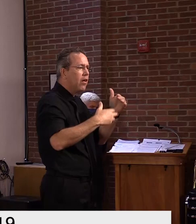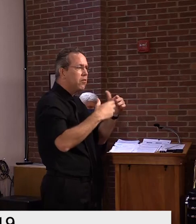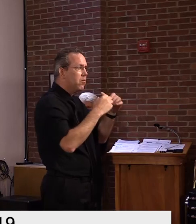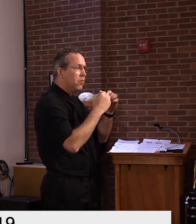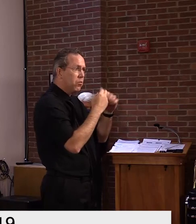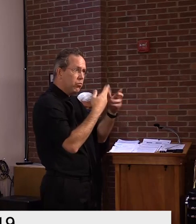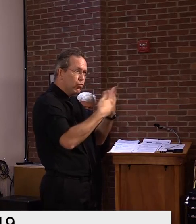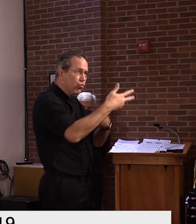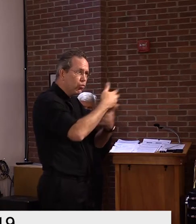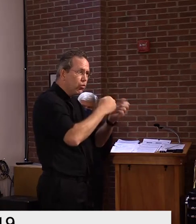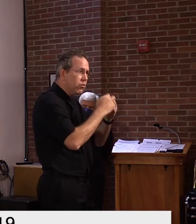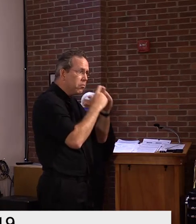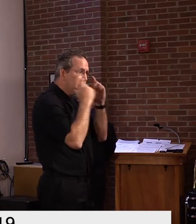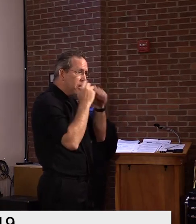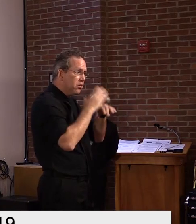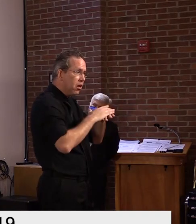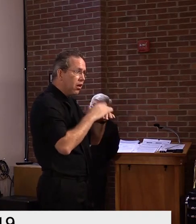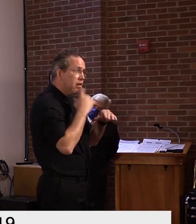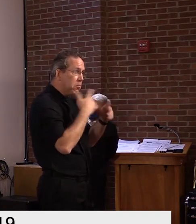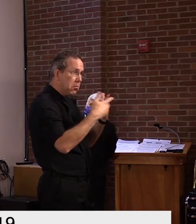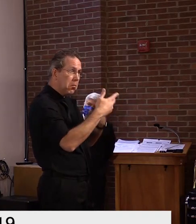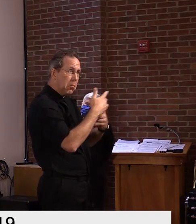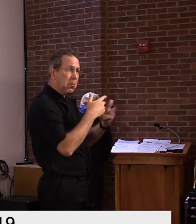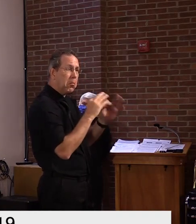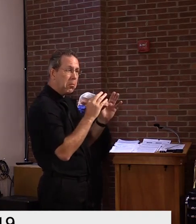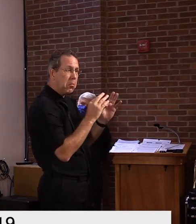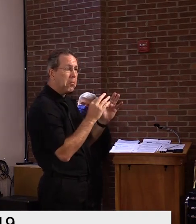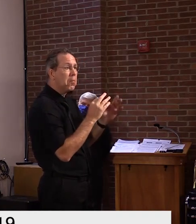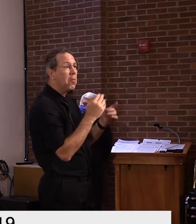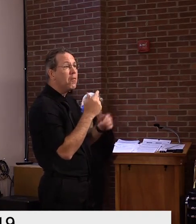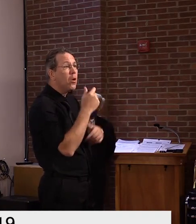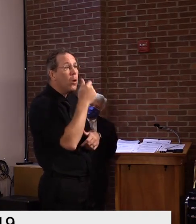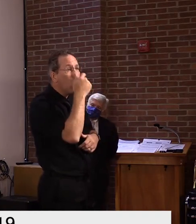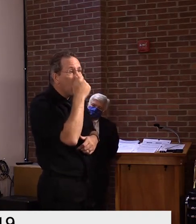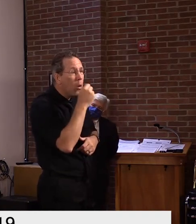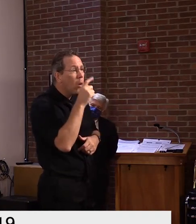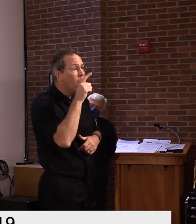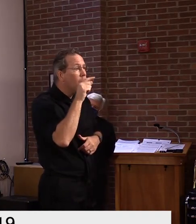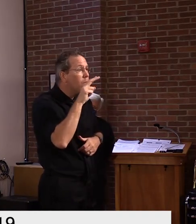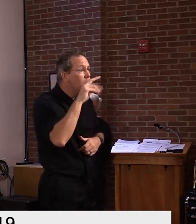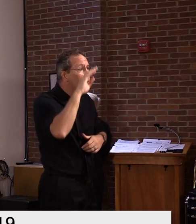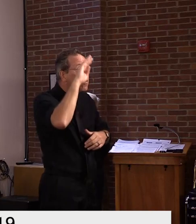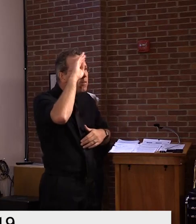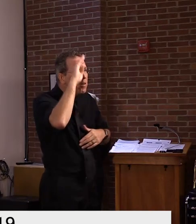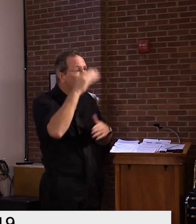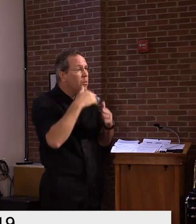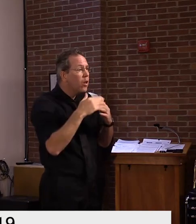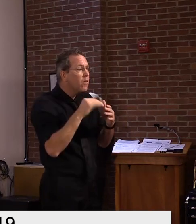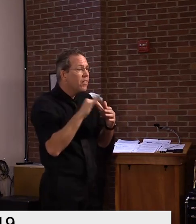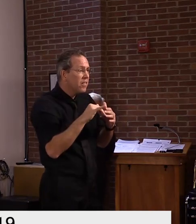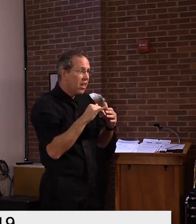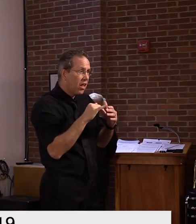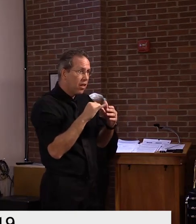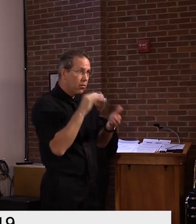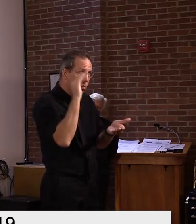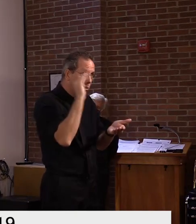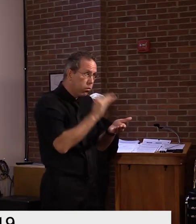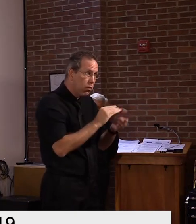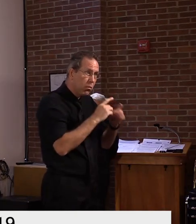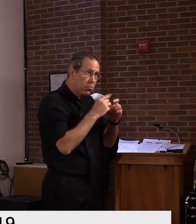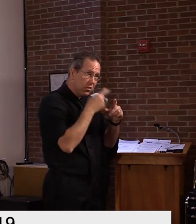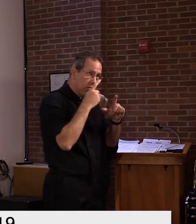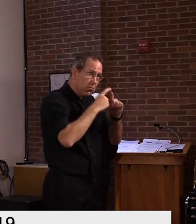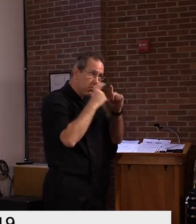of that on the levels of disease of these other kinds of more common diseases that we're accustomed to